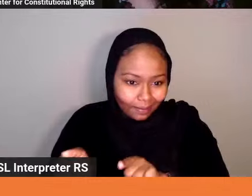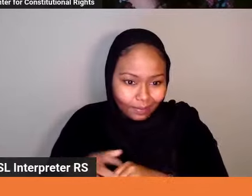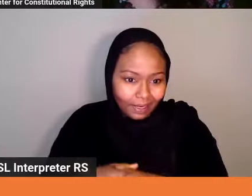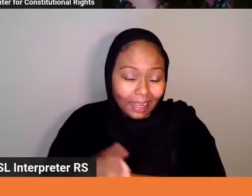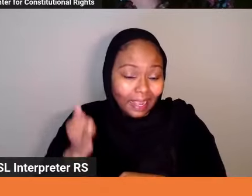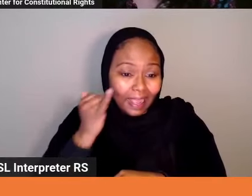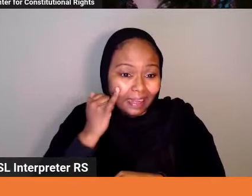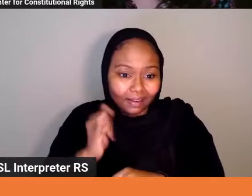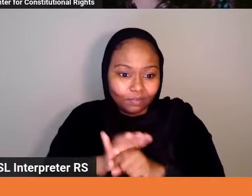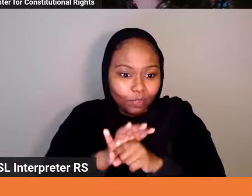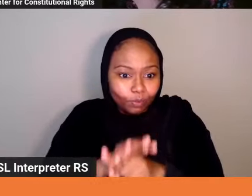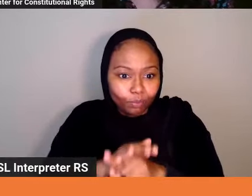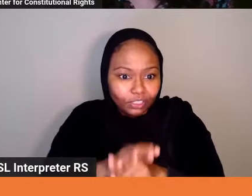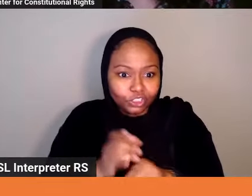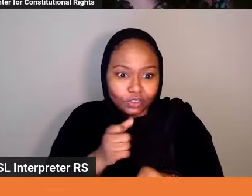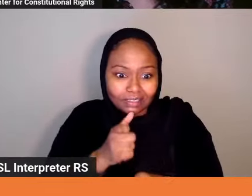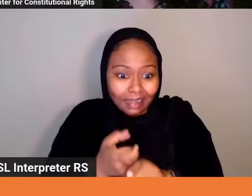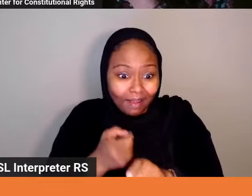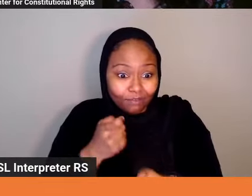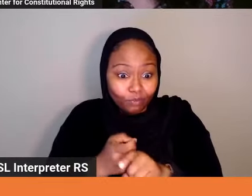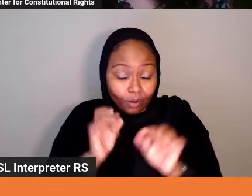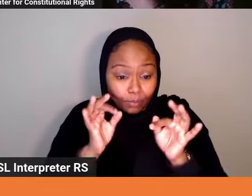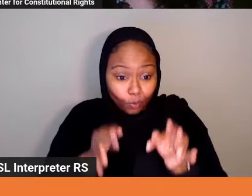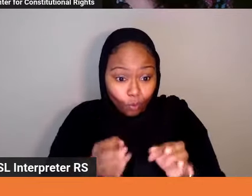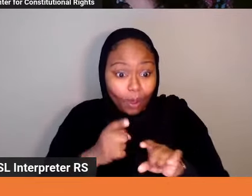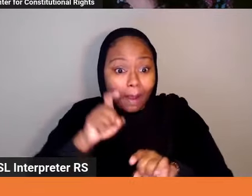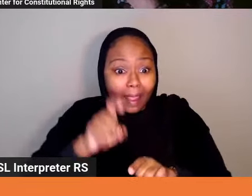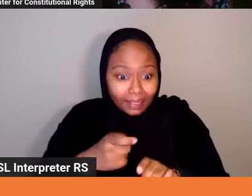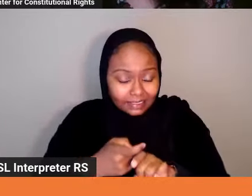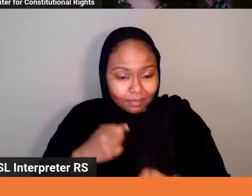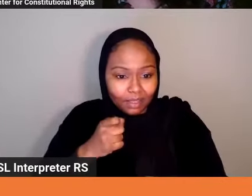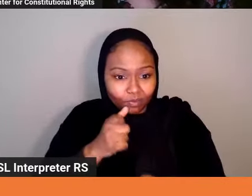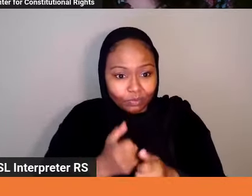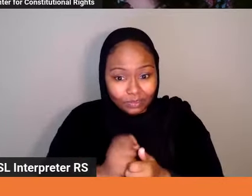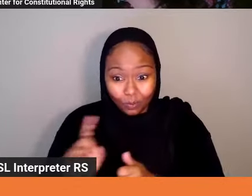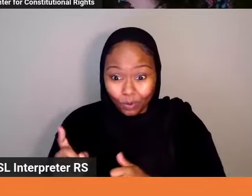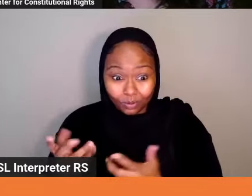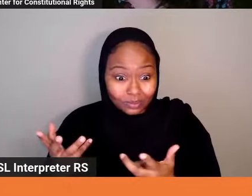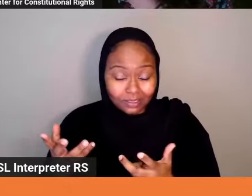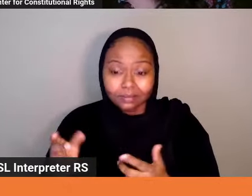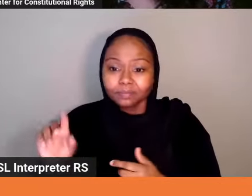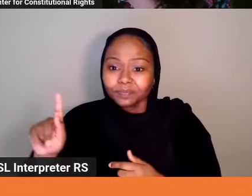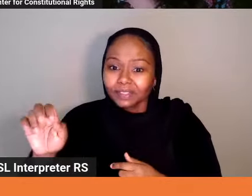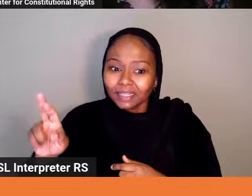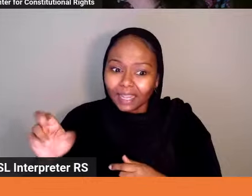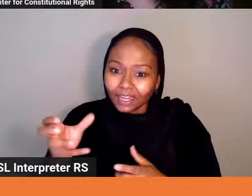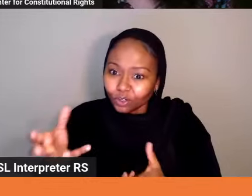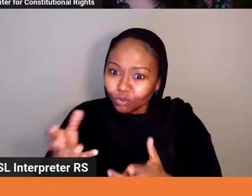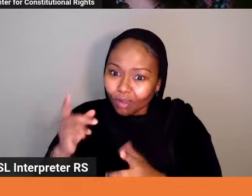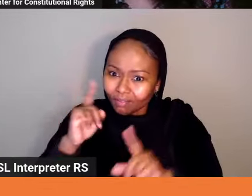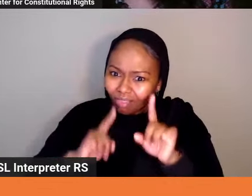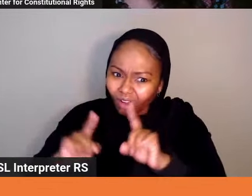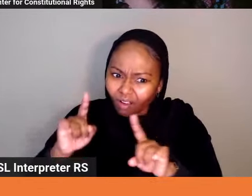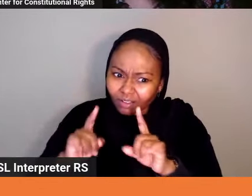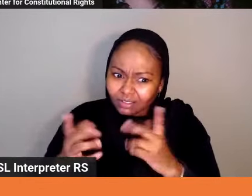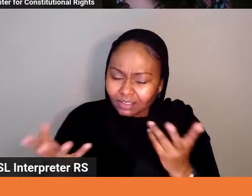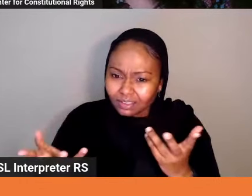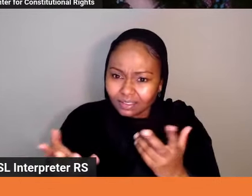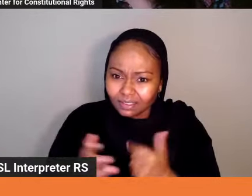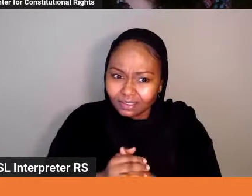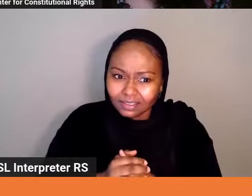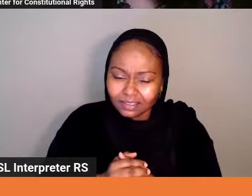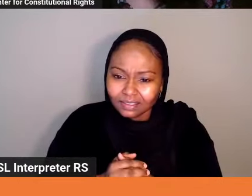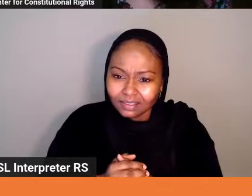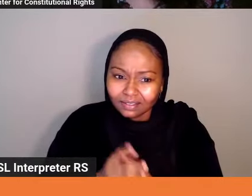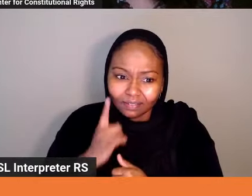from the court, has to come from somewhere else. Before we move on, Katie, I know you you have some thoughts